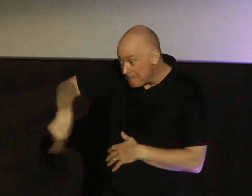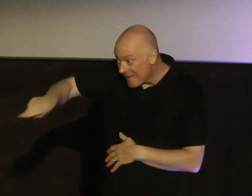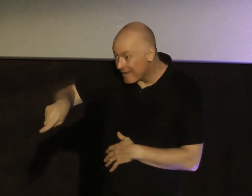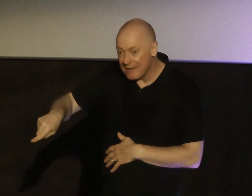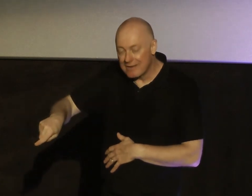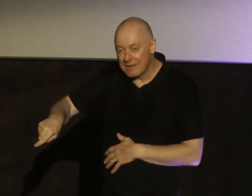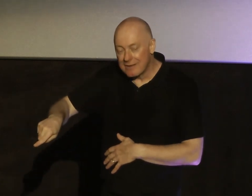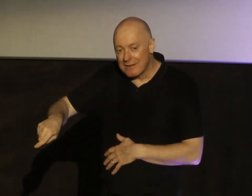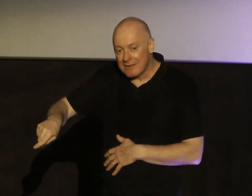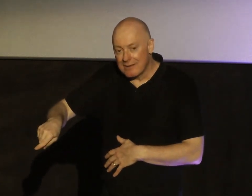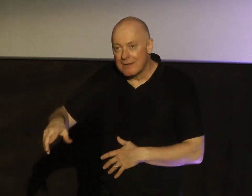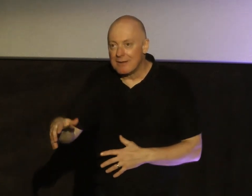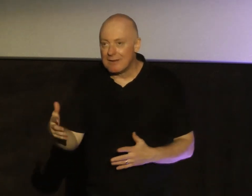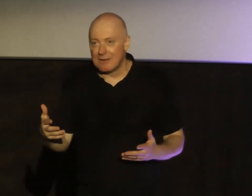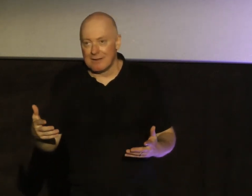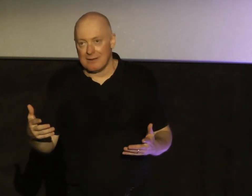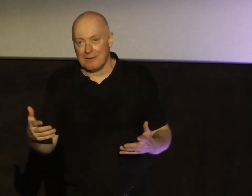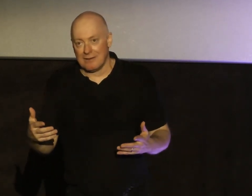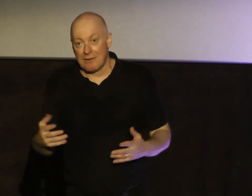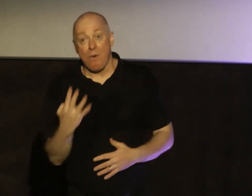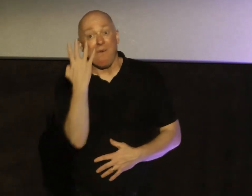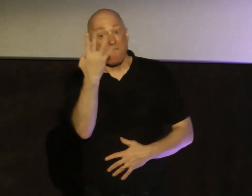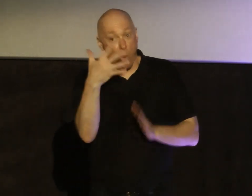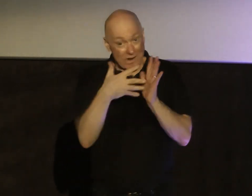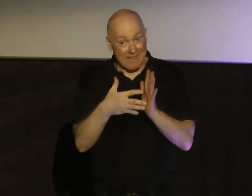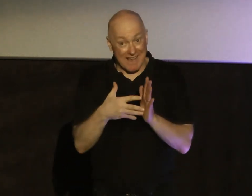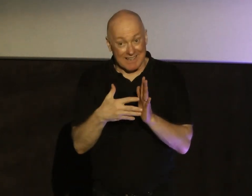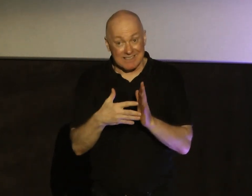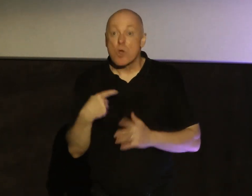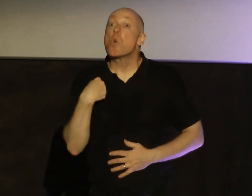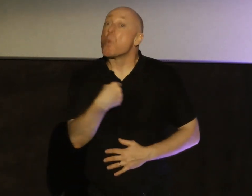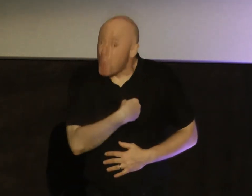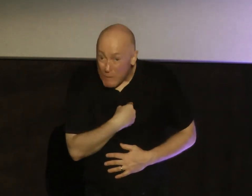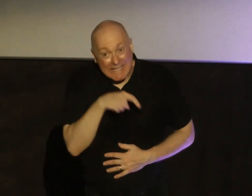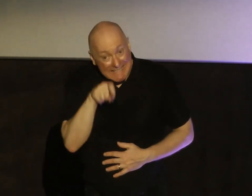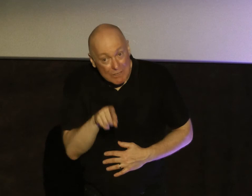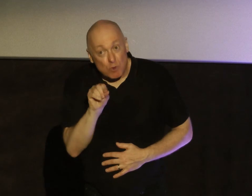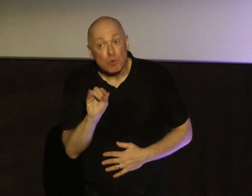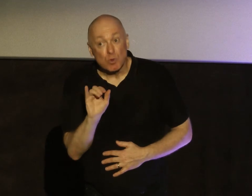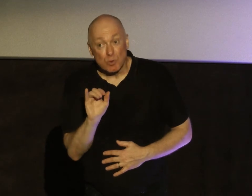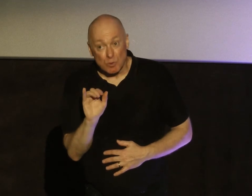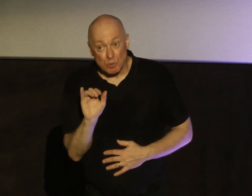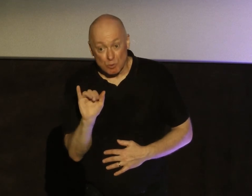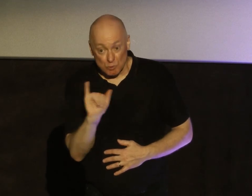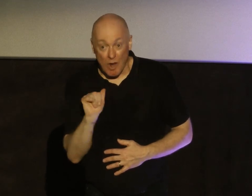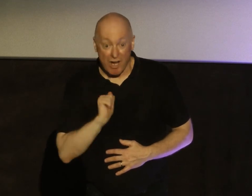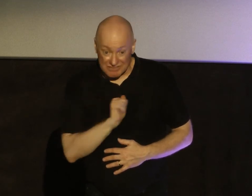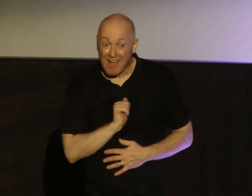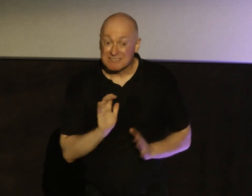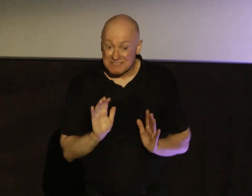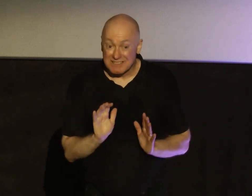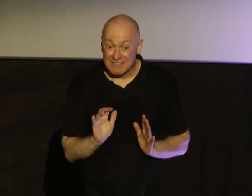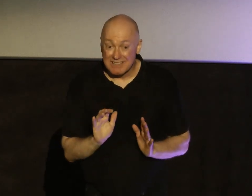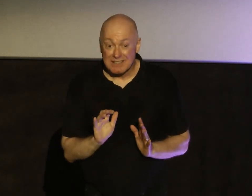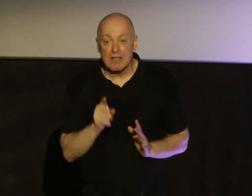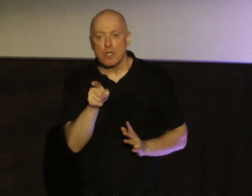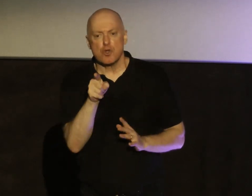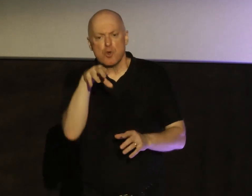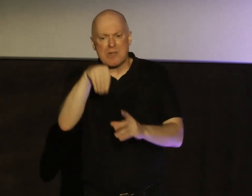Loved ones, in many ways, these are 4 tests that we have to put against our own hearts today. If you find yourself in